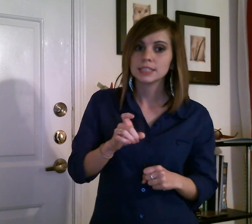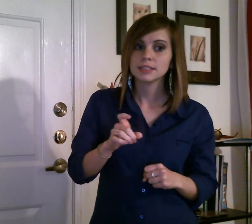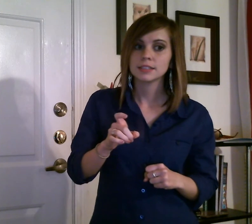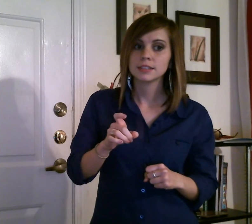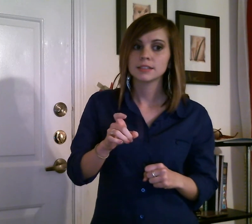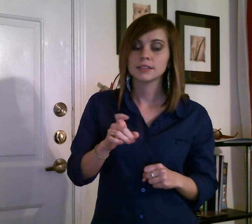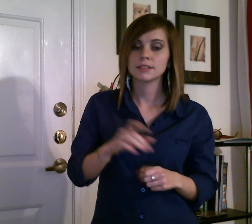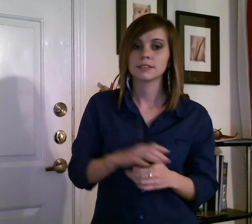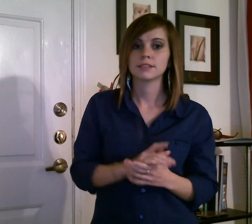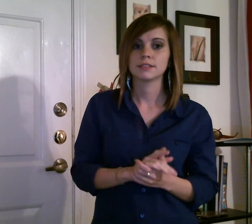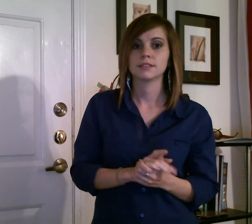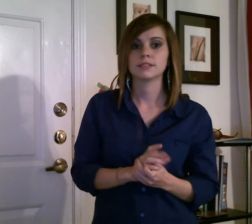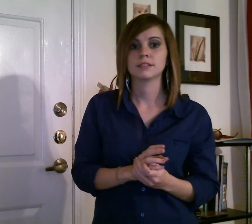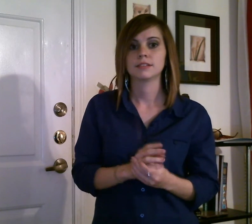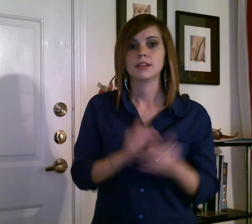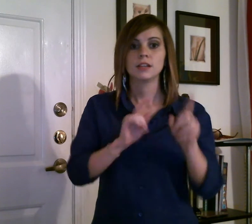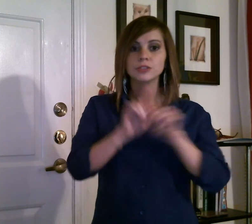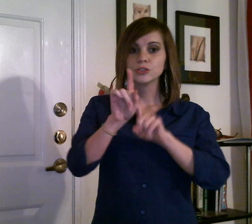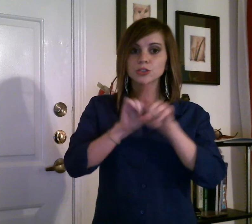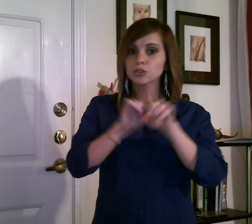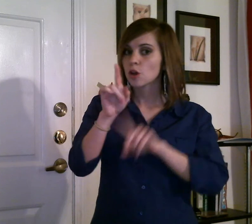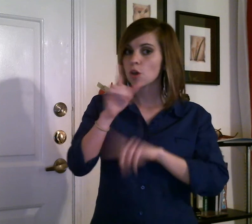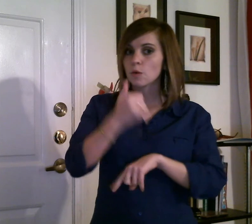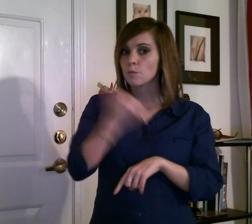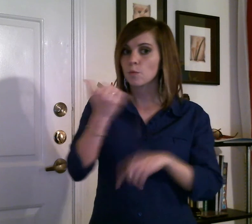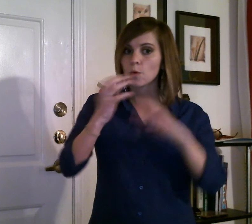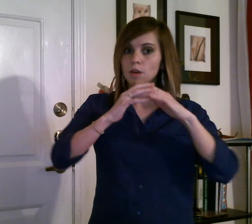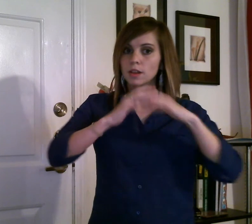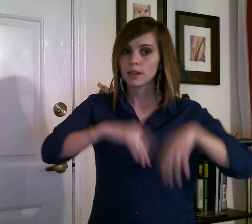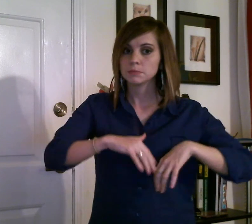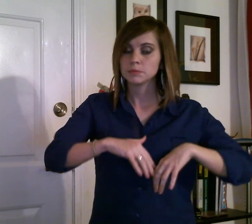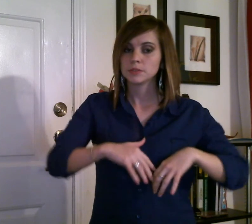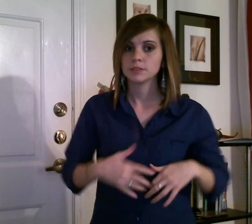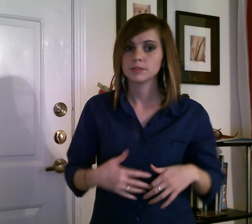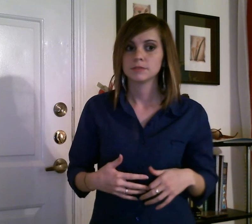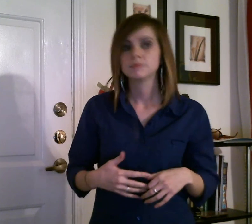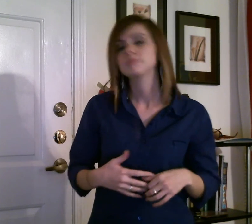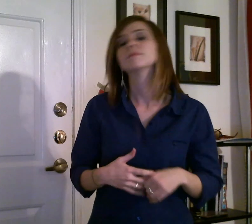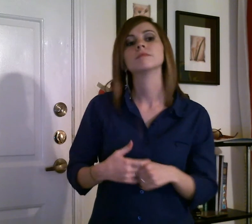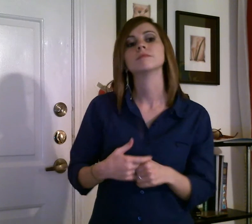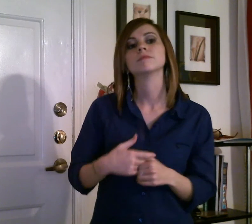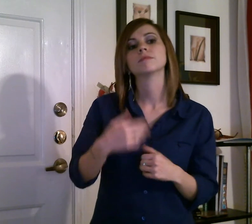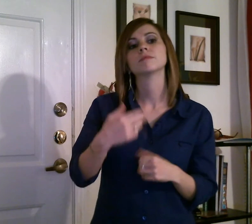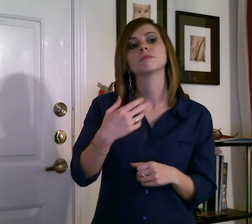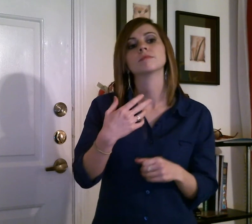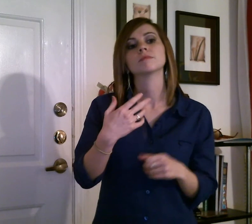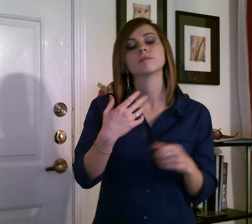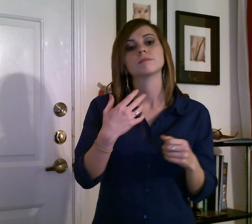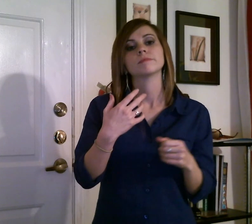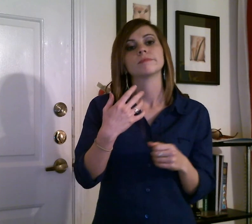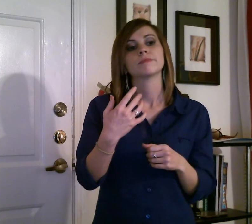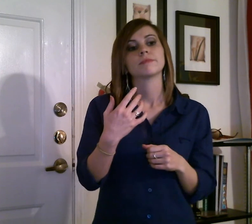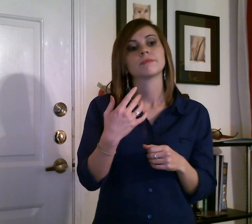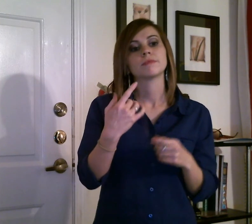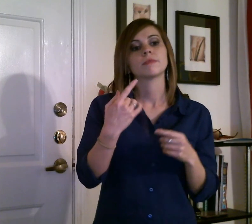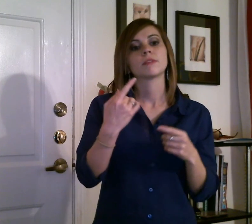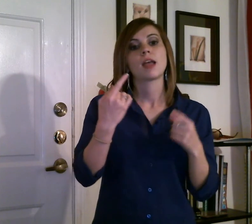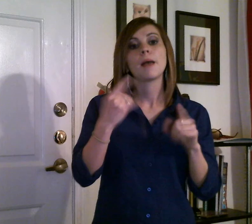is in this stage, once it is using hydrogen, it is fusing hydrogen in its core where the pressure and the temperature